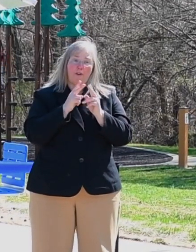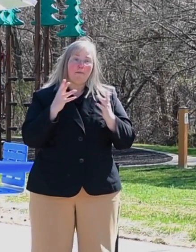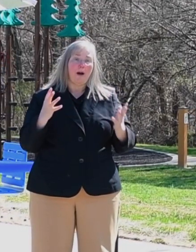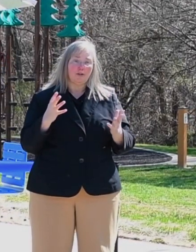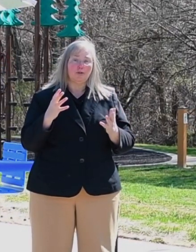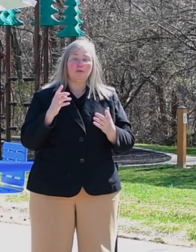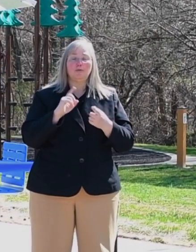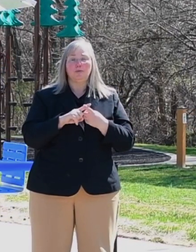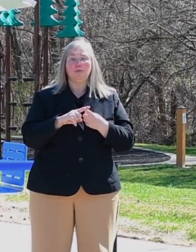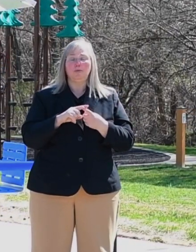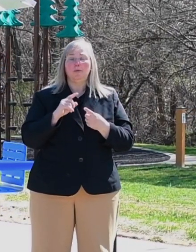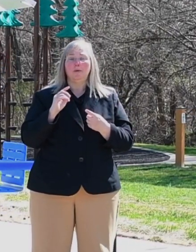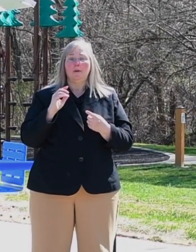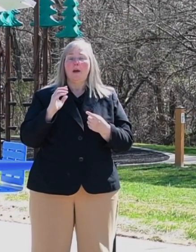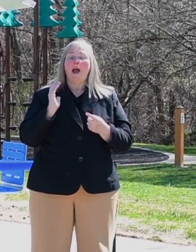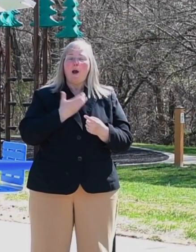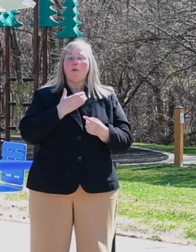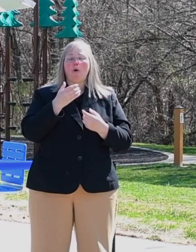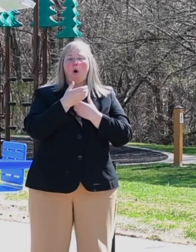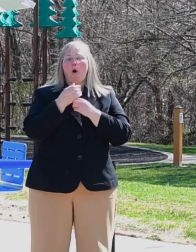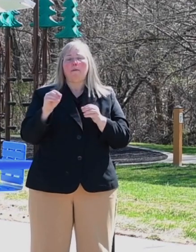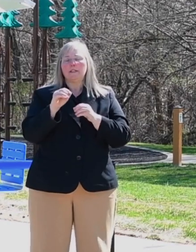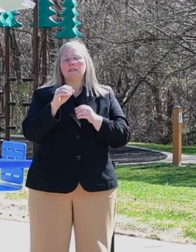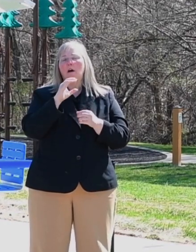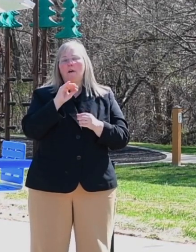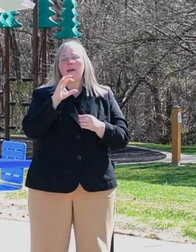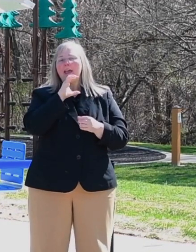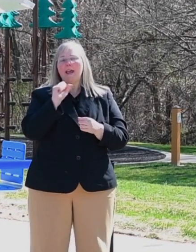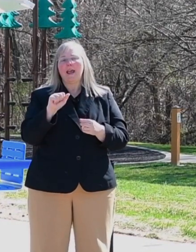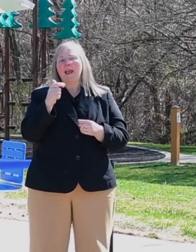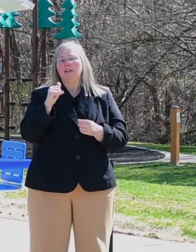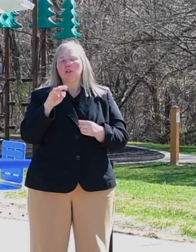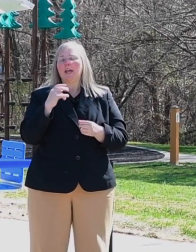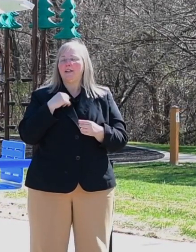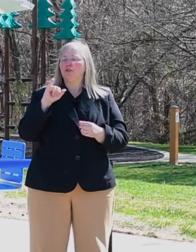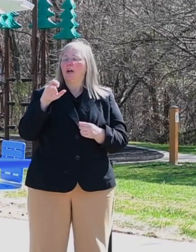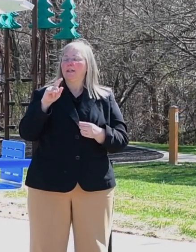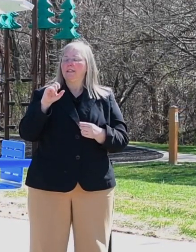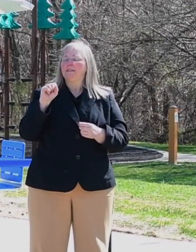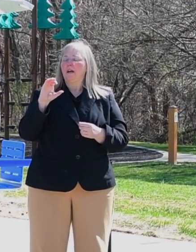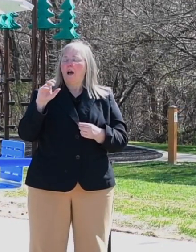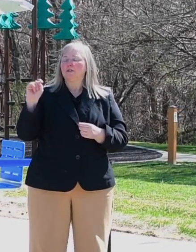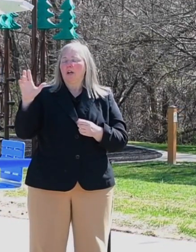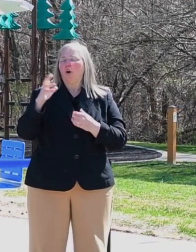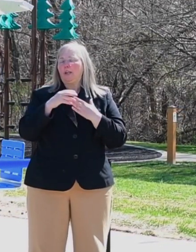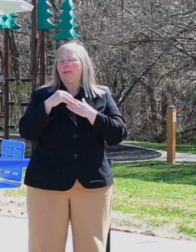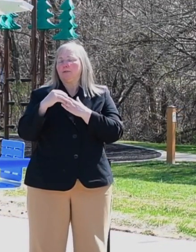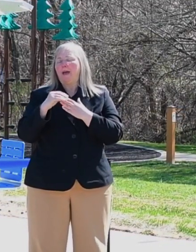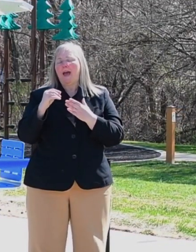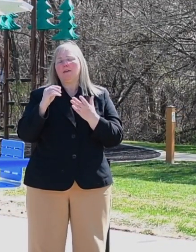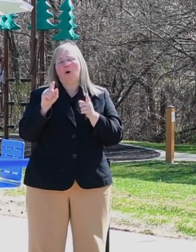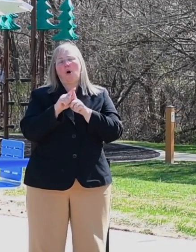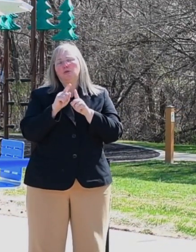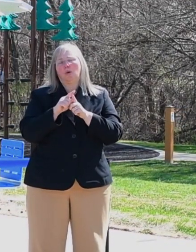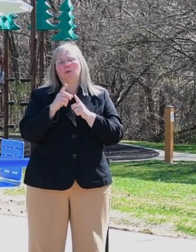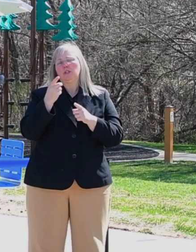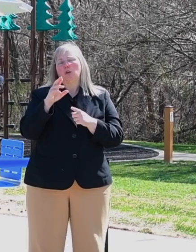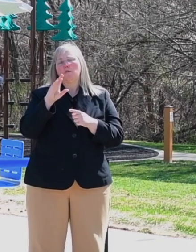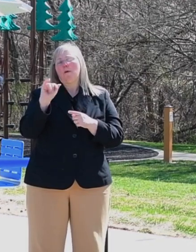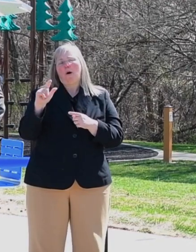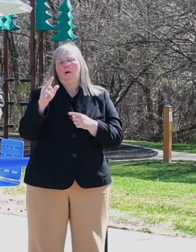to our Office on Aging and to Jackie Scott's leadership, as well as Dr. Balls, for putting this all